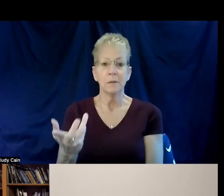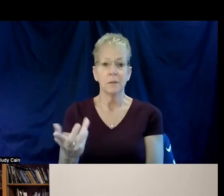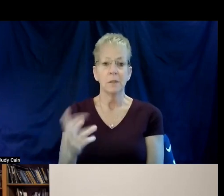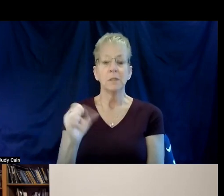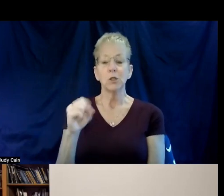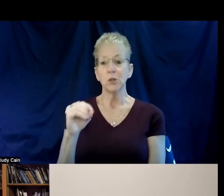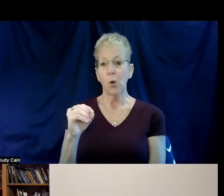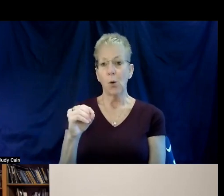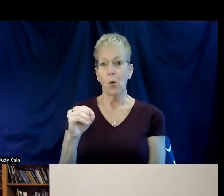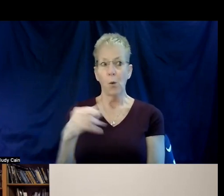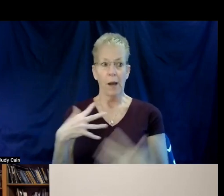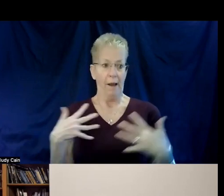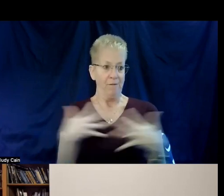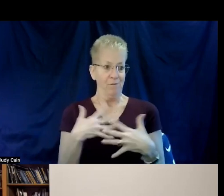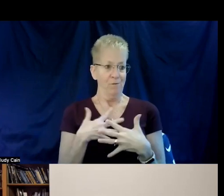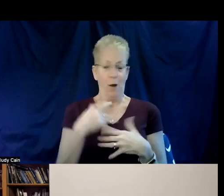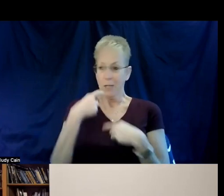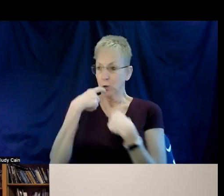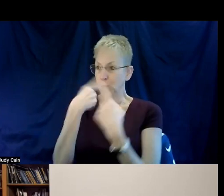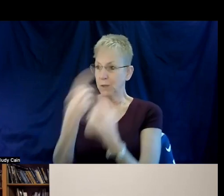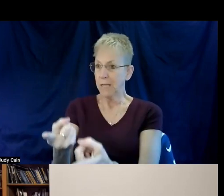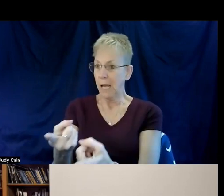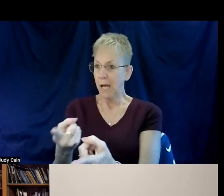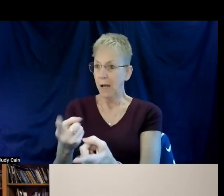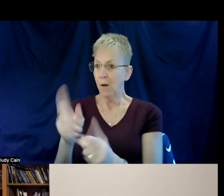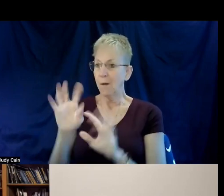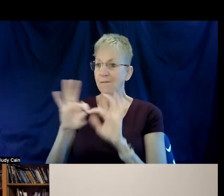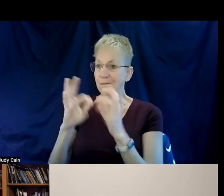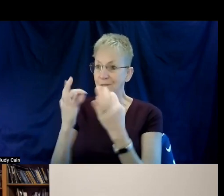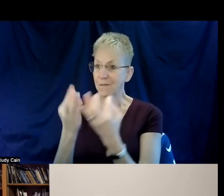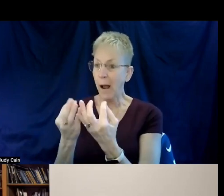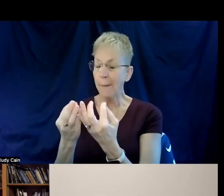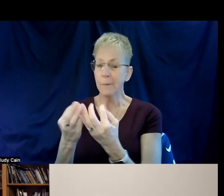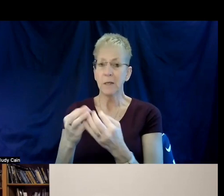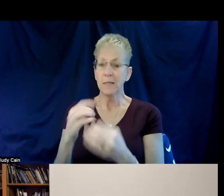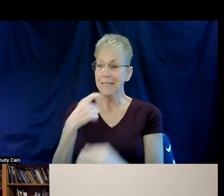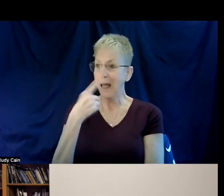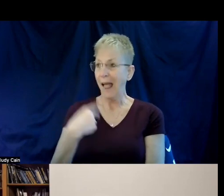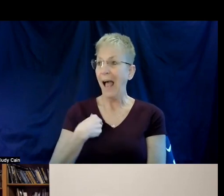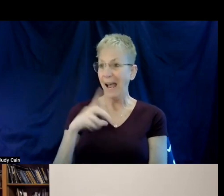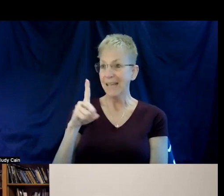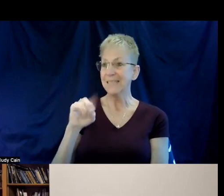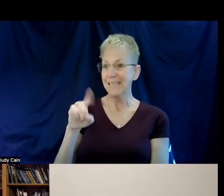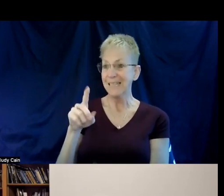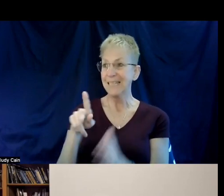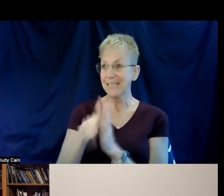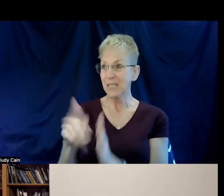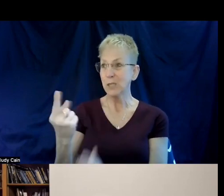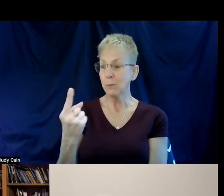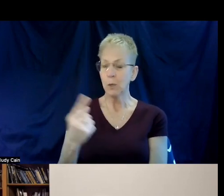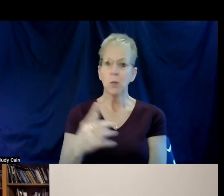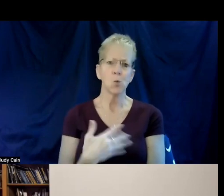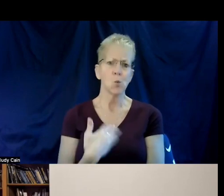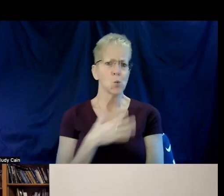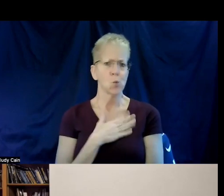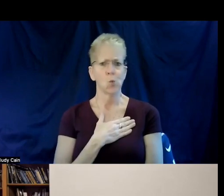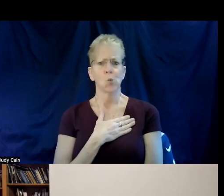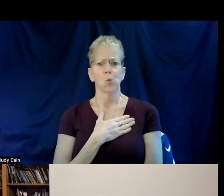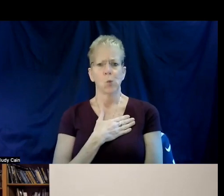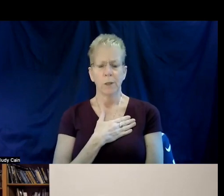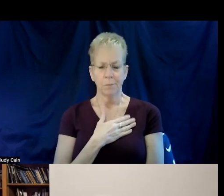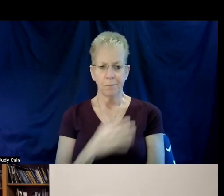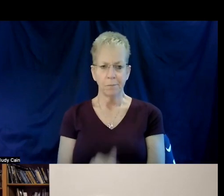be afraid to tell people who cared so deeply about you that, there was a lot